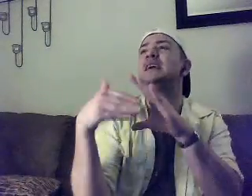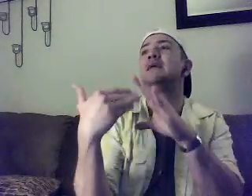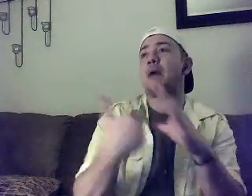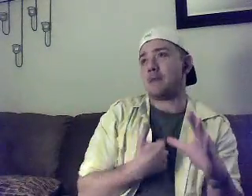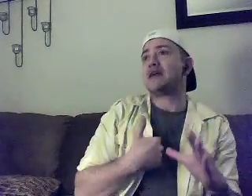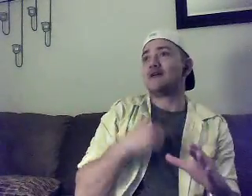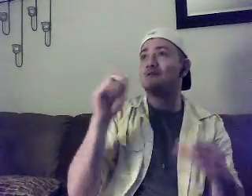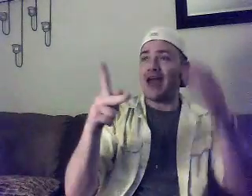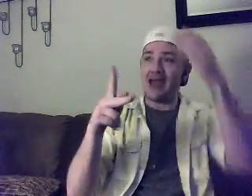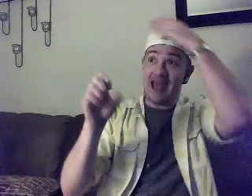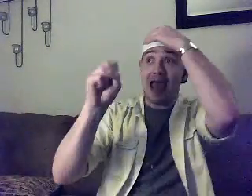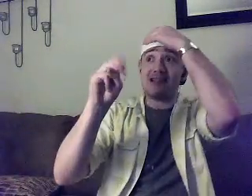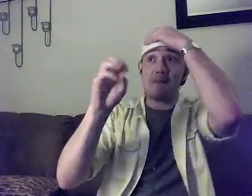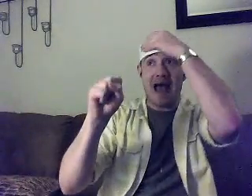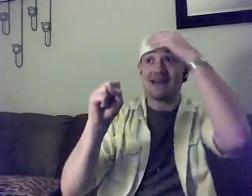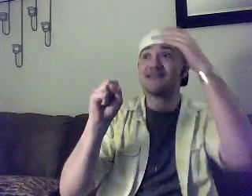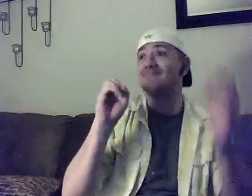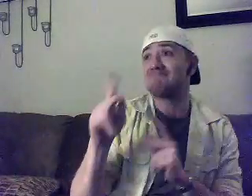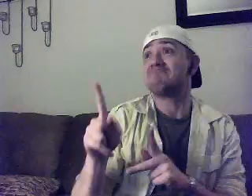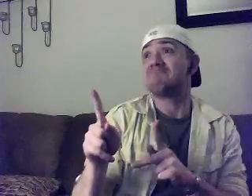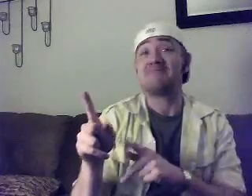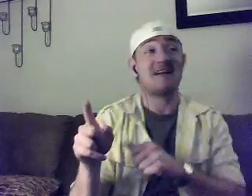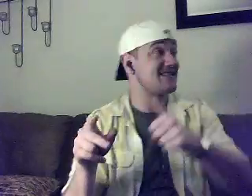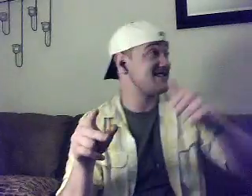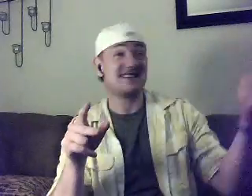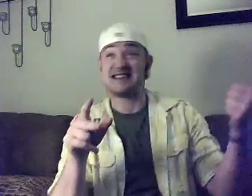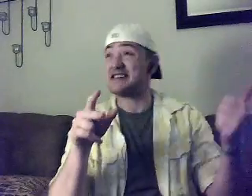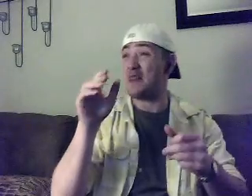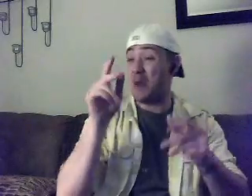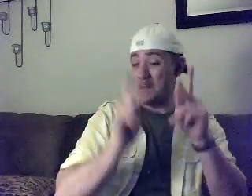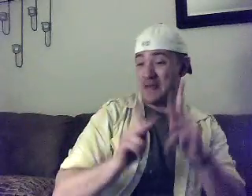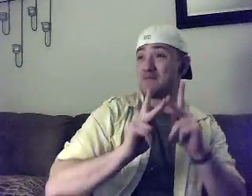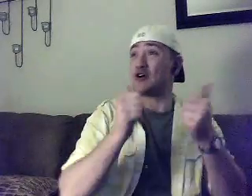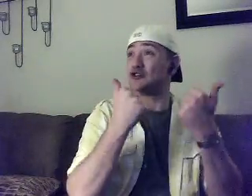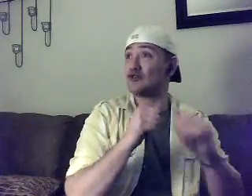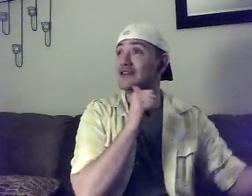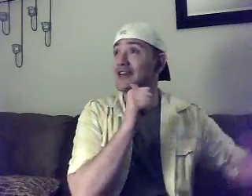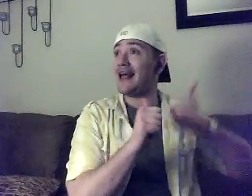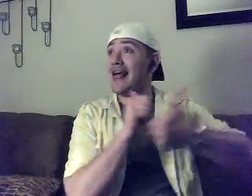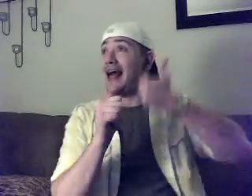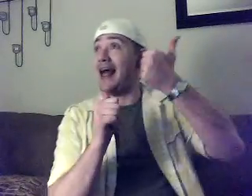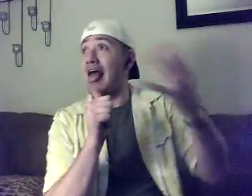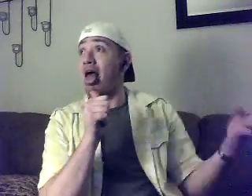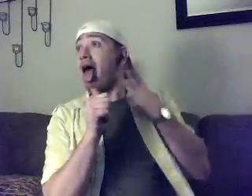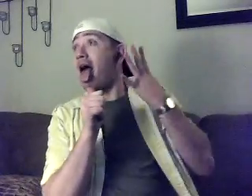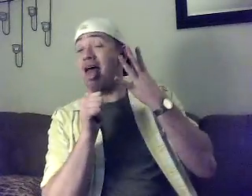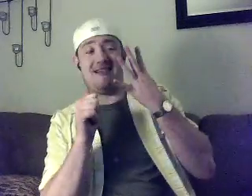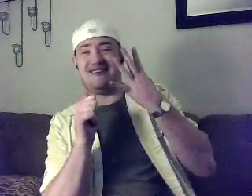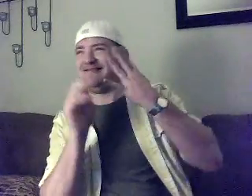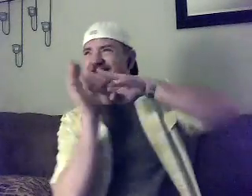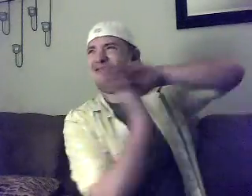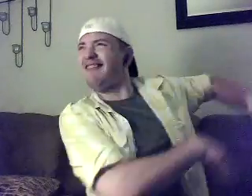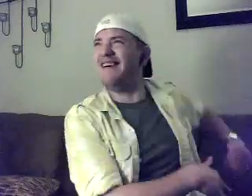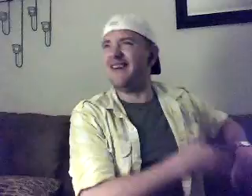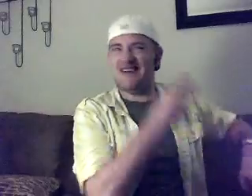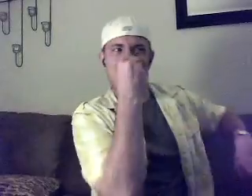me, maybe And all the other boys Try to chase me But here's my number So call